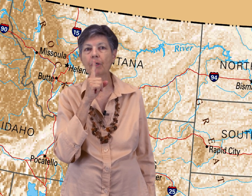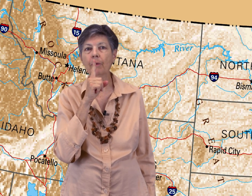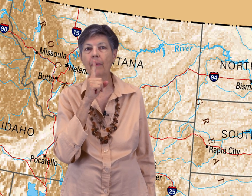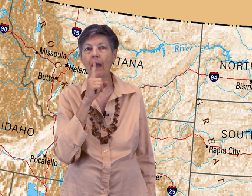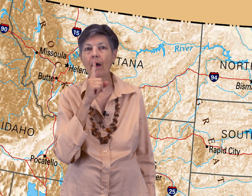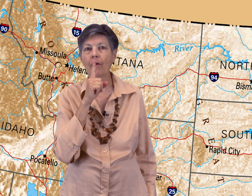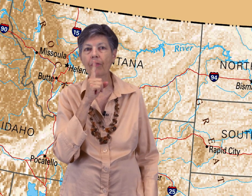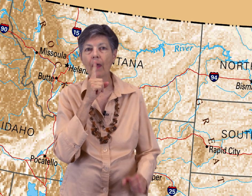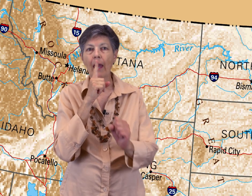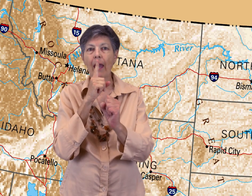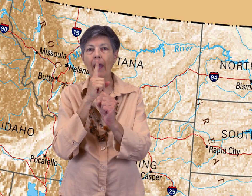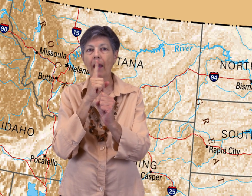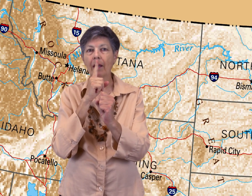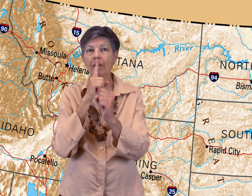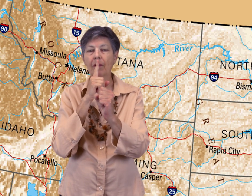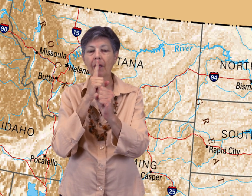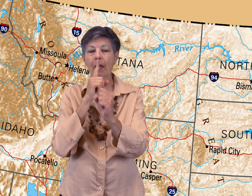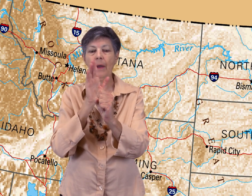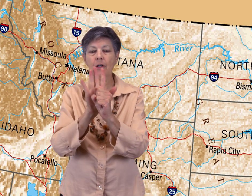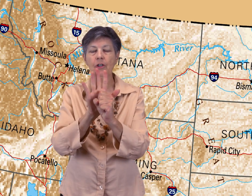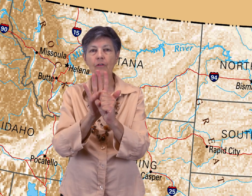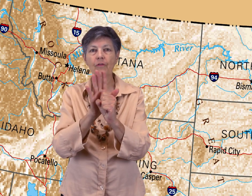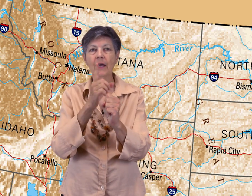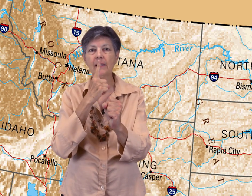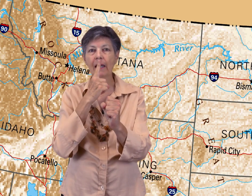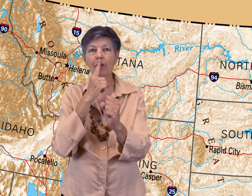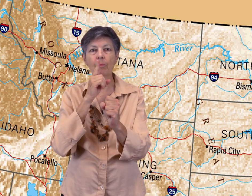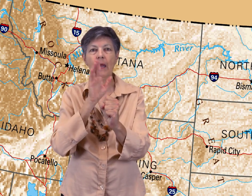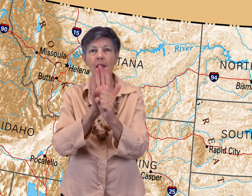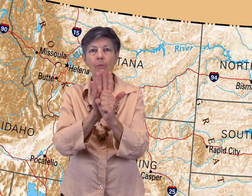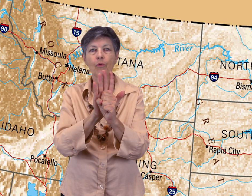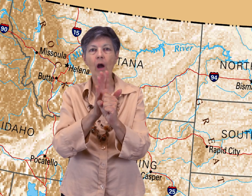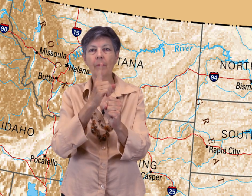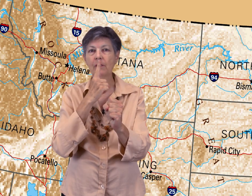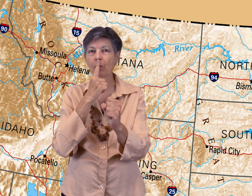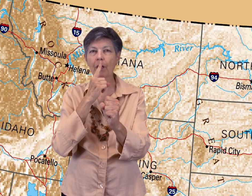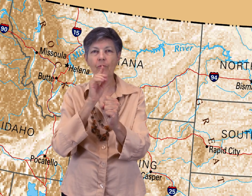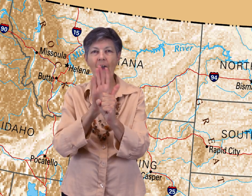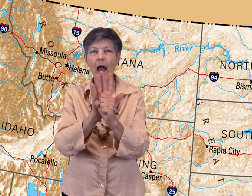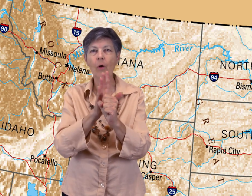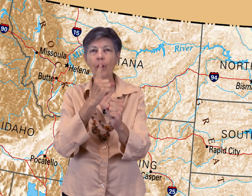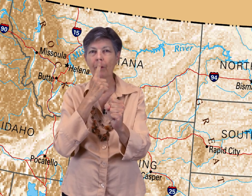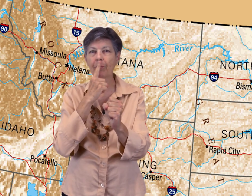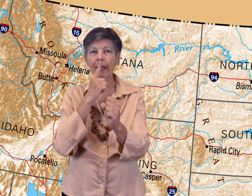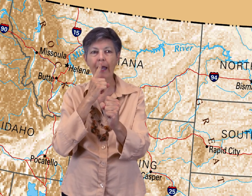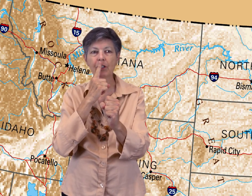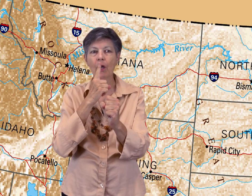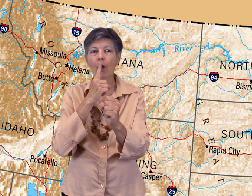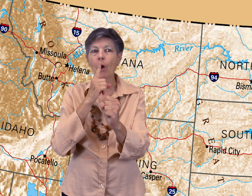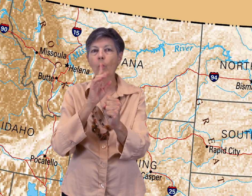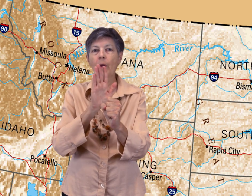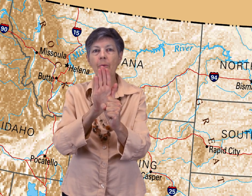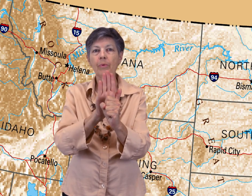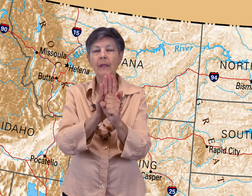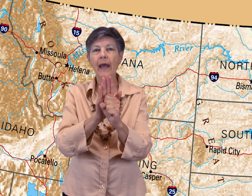your mouth, and you're going to come out to your fist like you're making a promise. We're going to vow, we're going to pledge. We